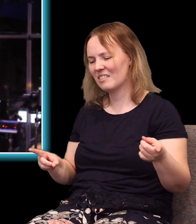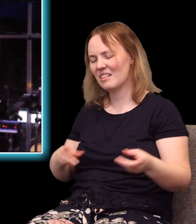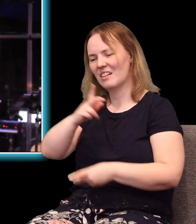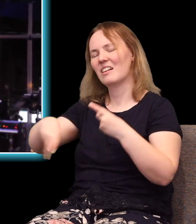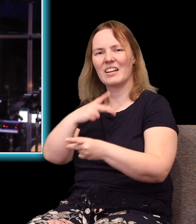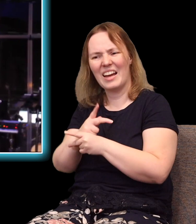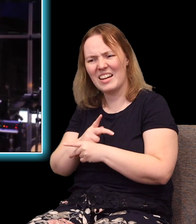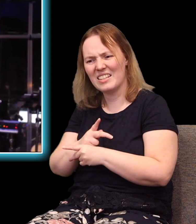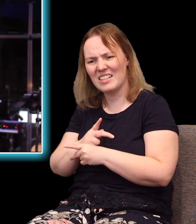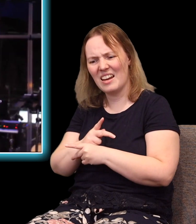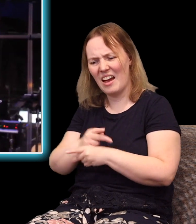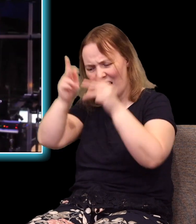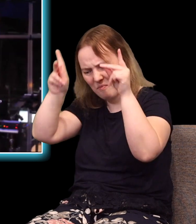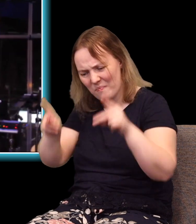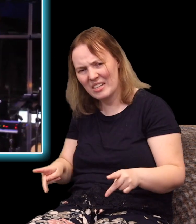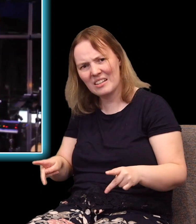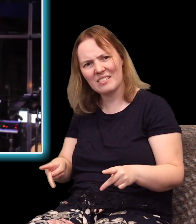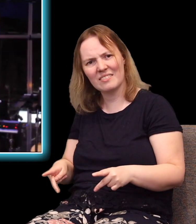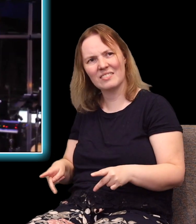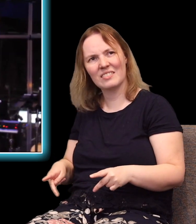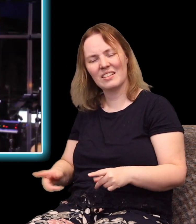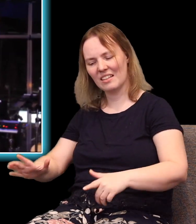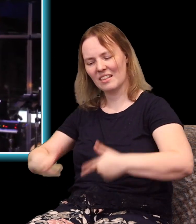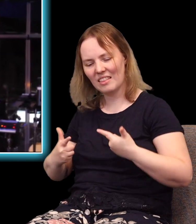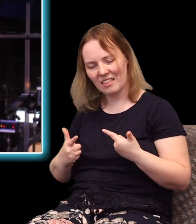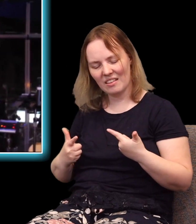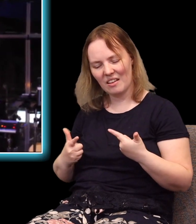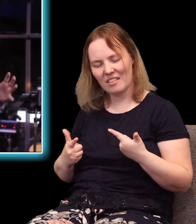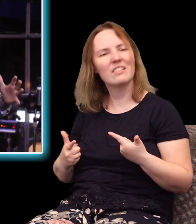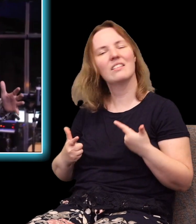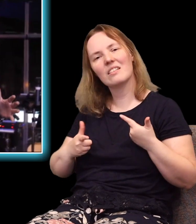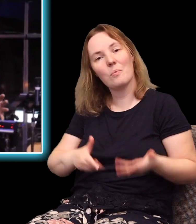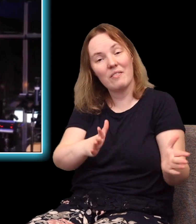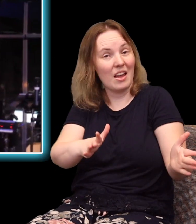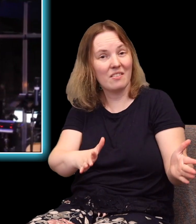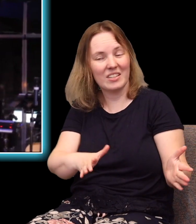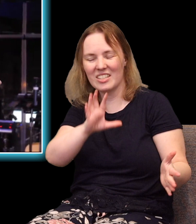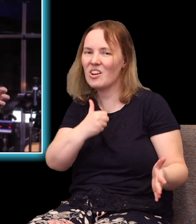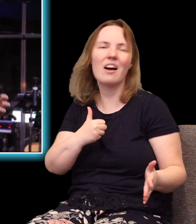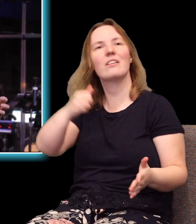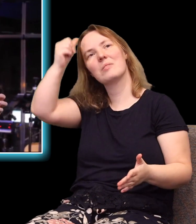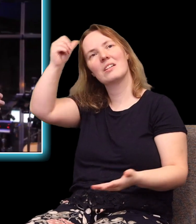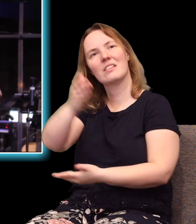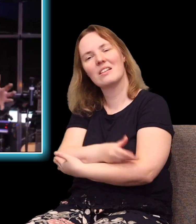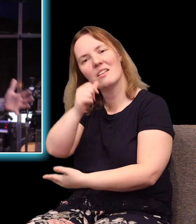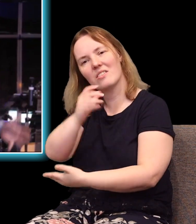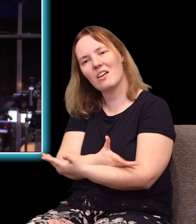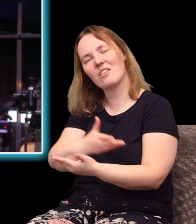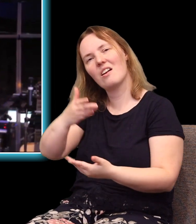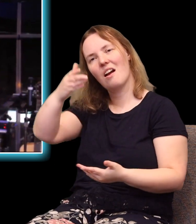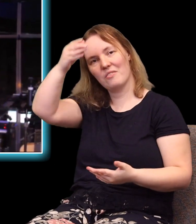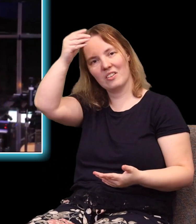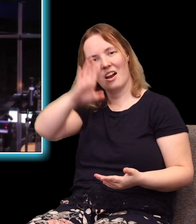kind of being. Do you see the difference? You see the difference? You see, lifestyle is one thing, but it's not being a son or daughter of God. That's